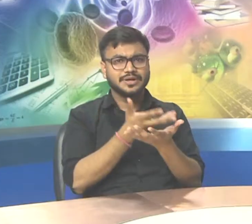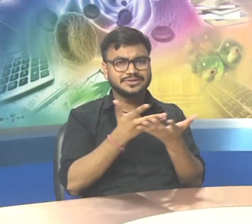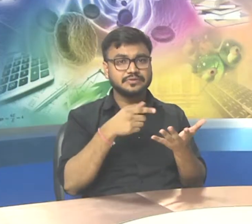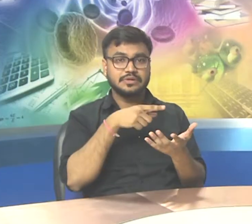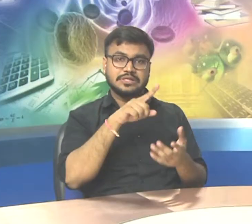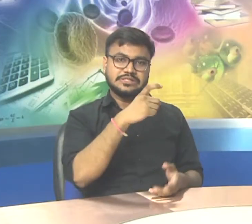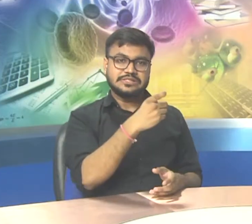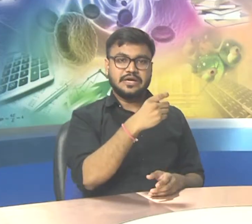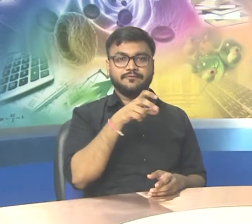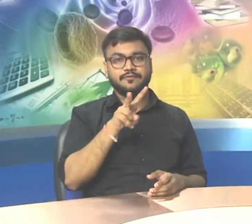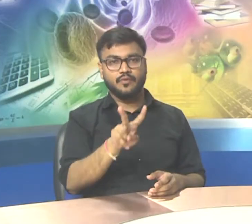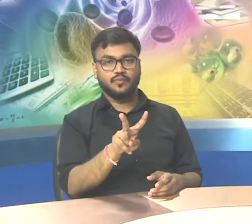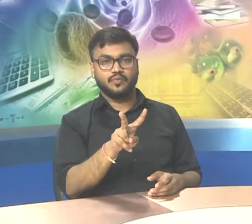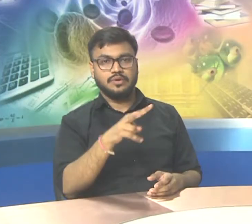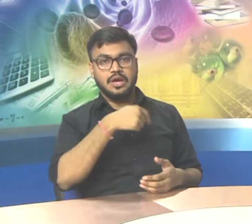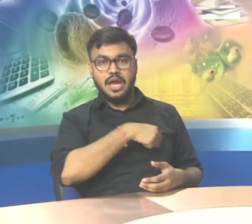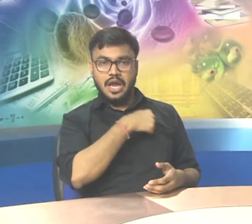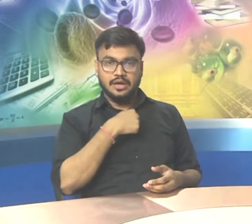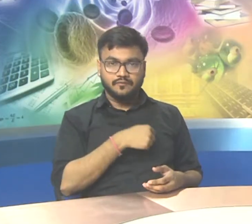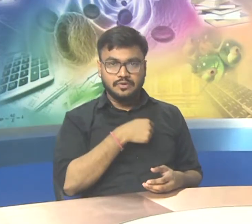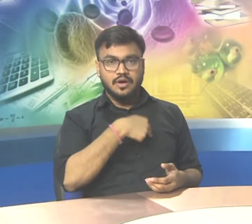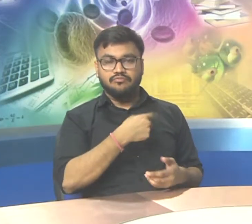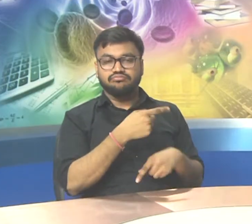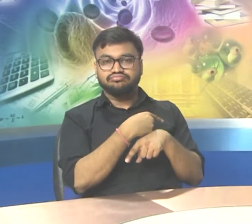Heartbeat, about 72 beats